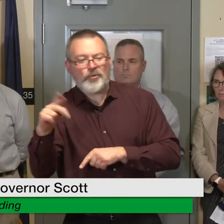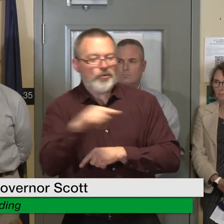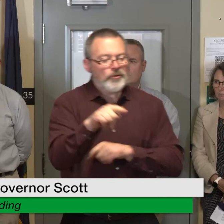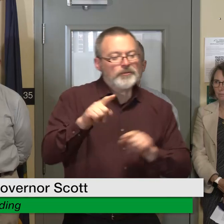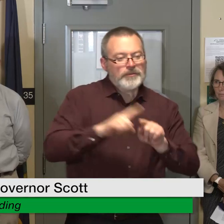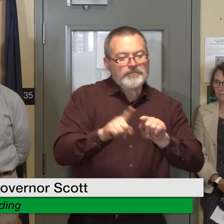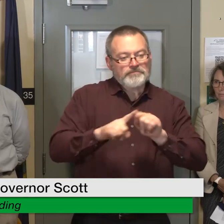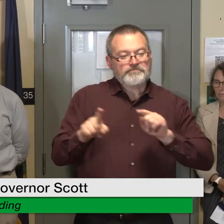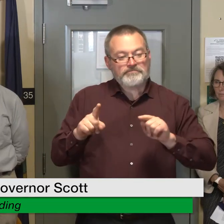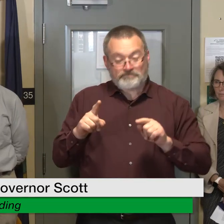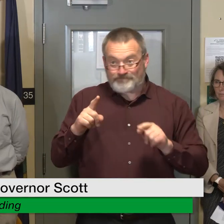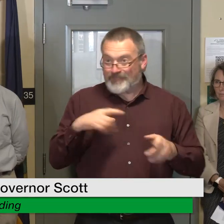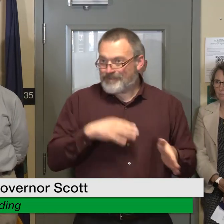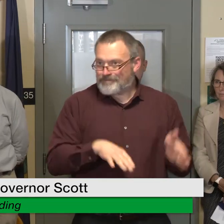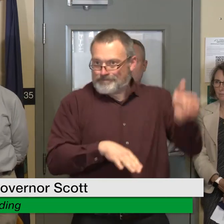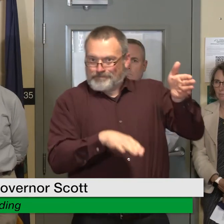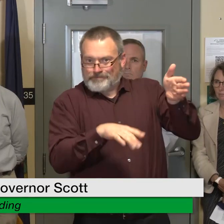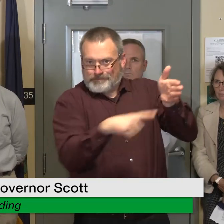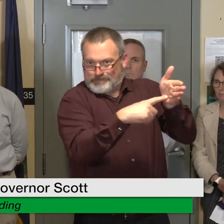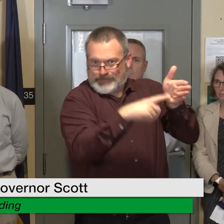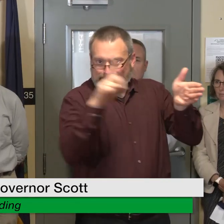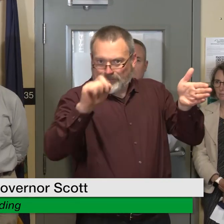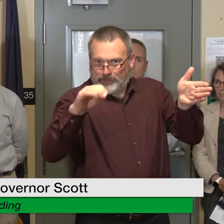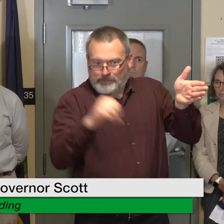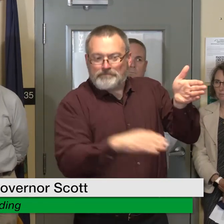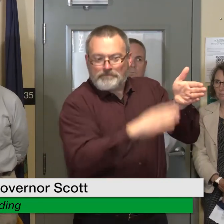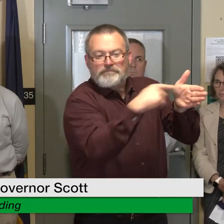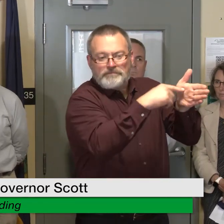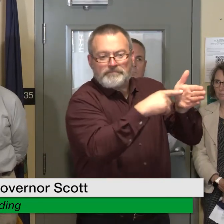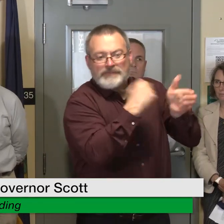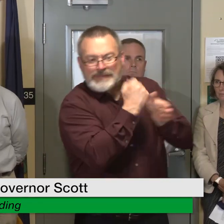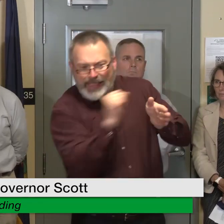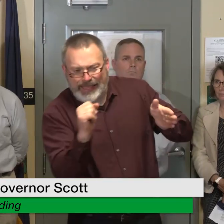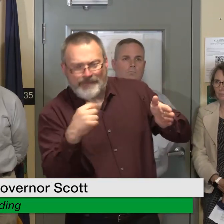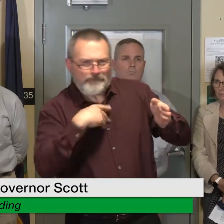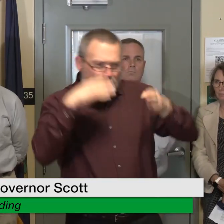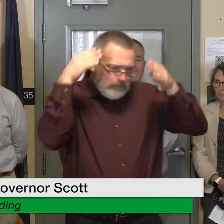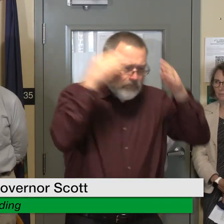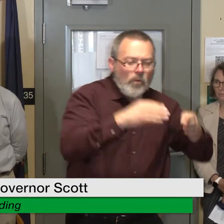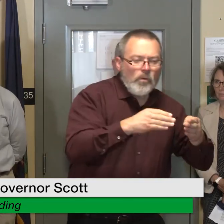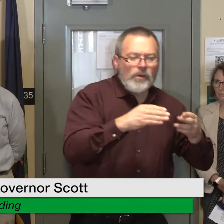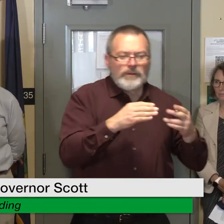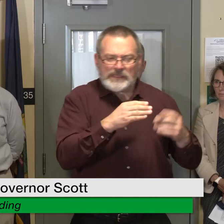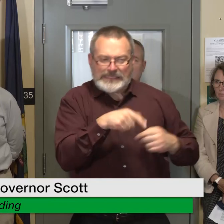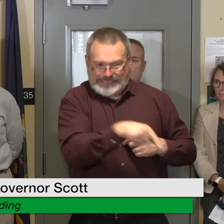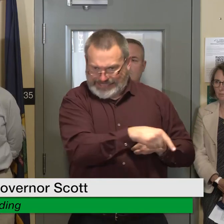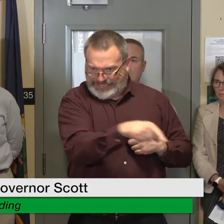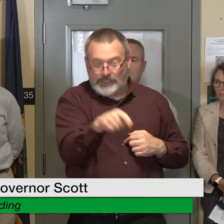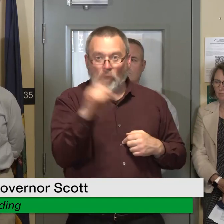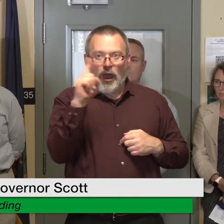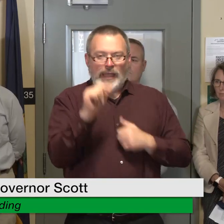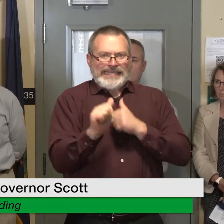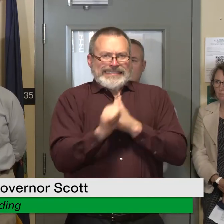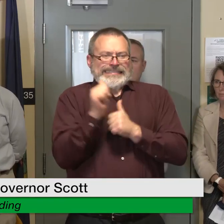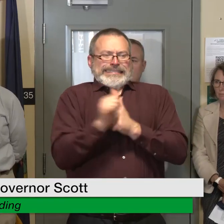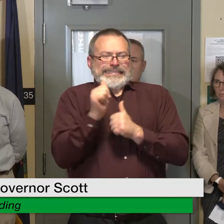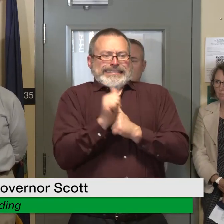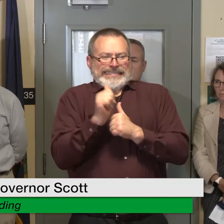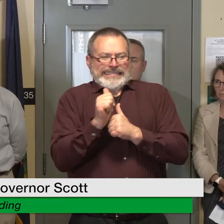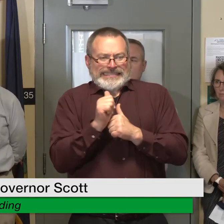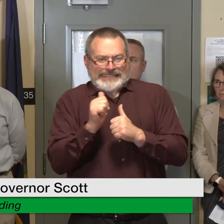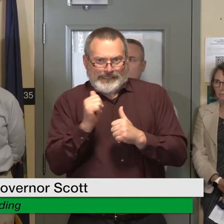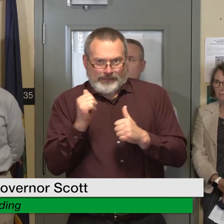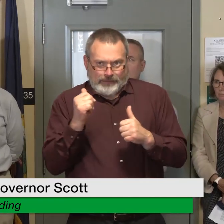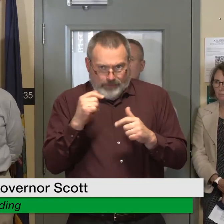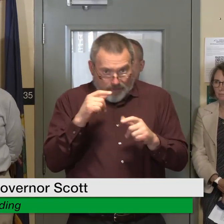to receive information from dam owners. Particularly, they are focused on the status of high hazard dams and dams that were damaged in last year's